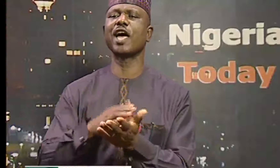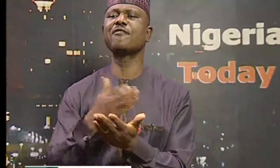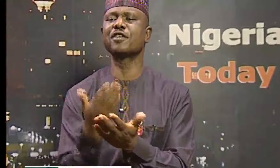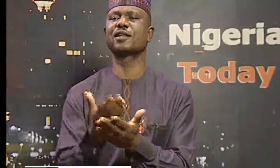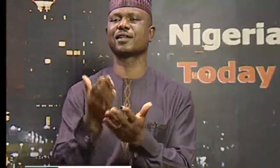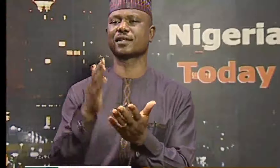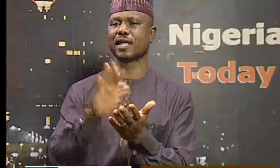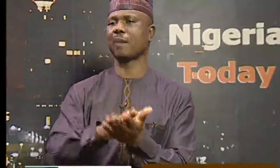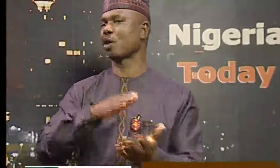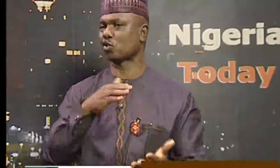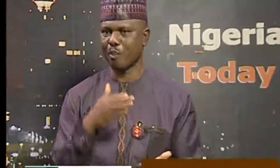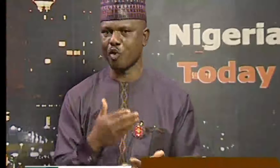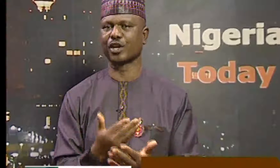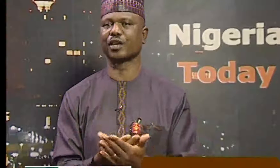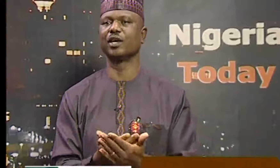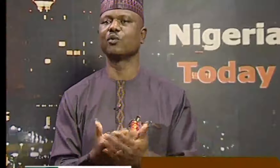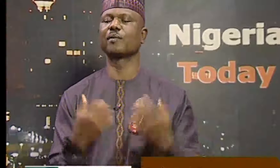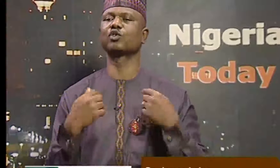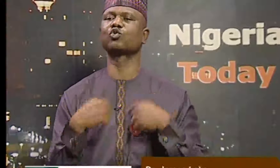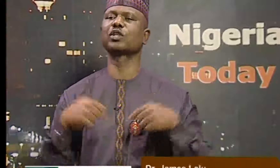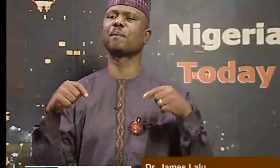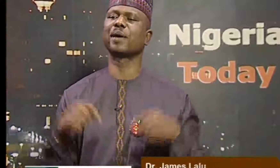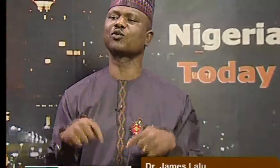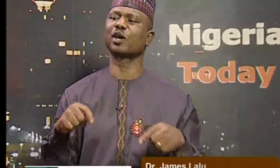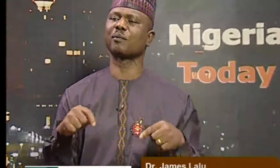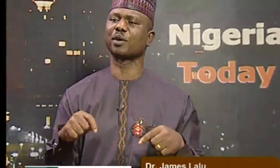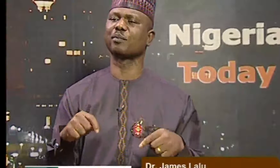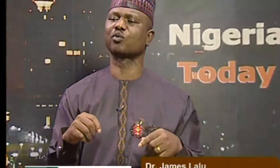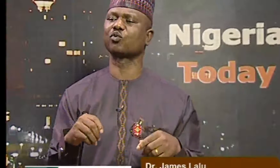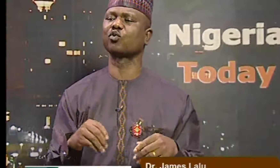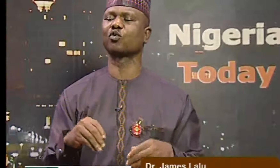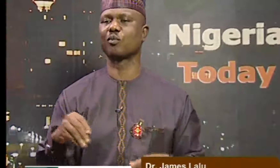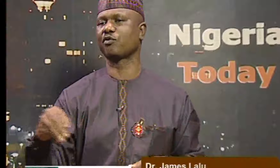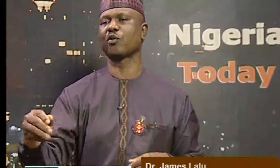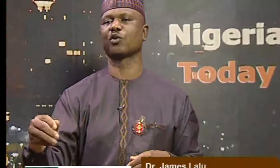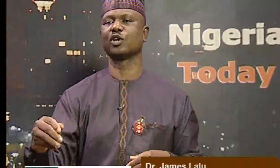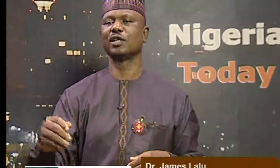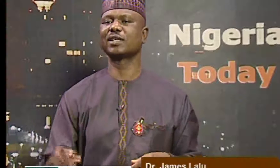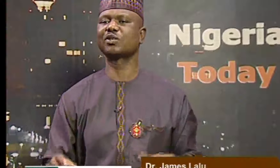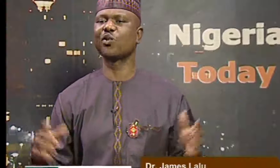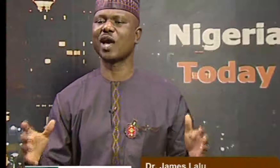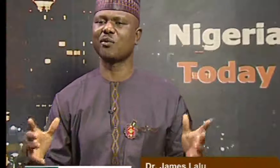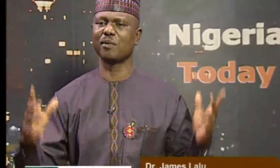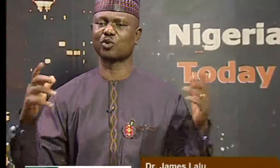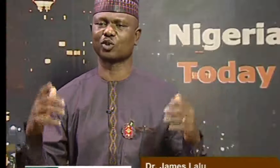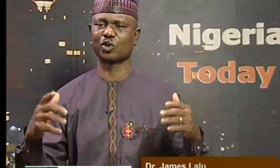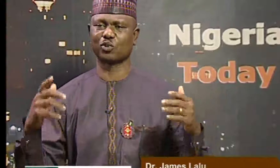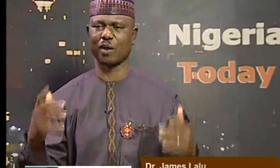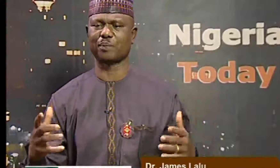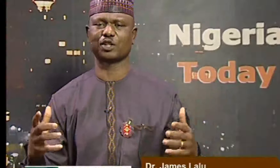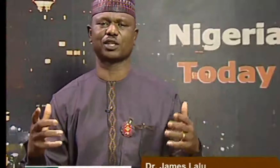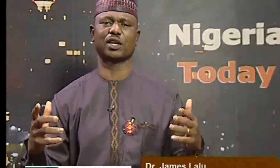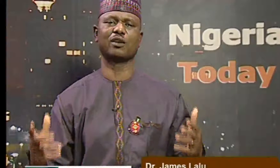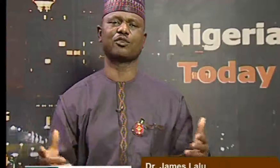not everything that is about money. We must do the best we can be able to do to move forward. This is where we must continue